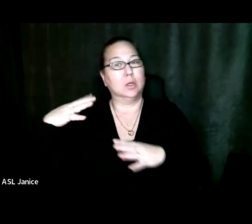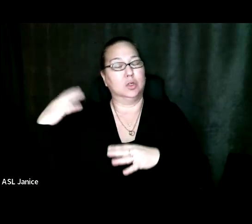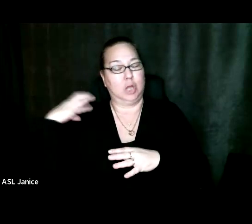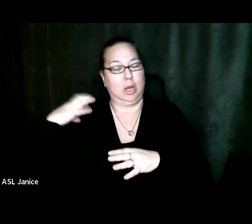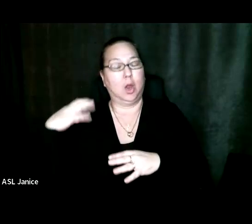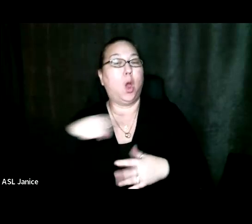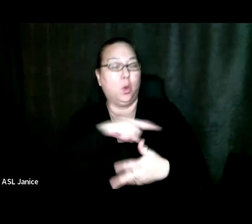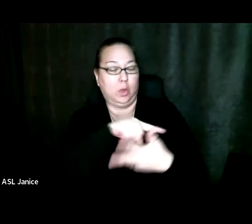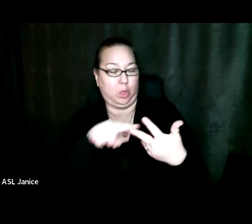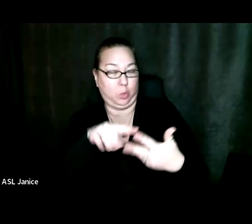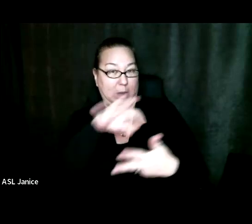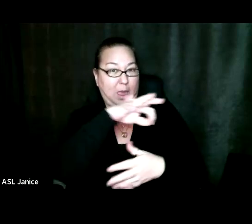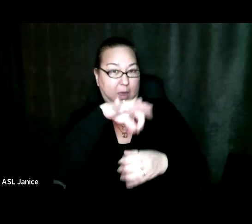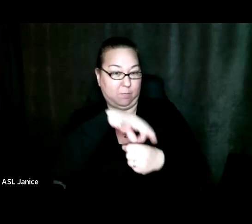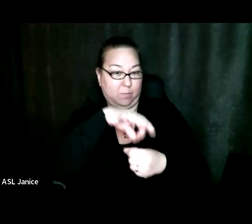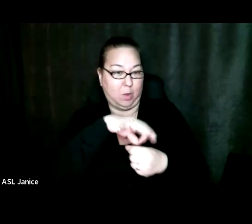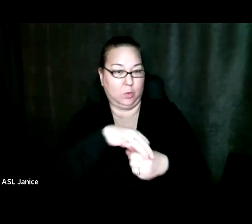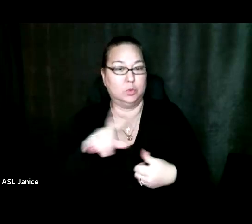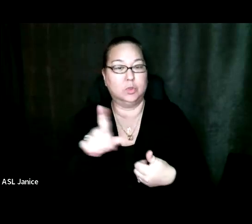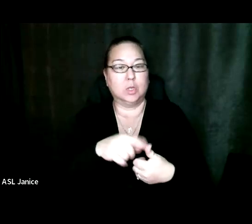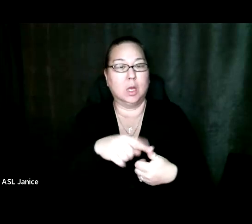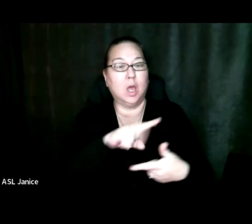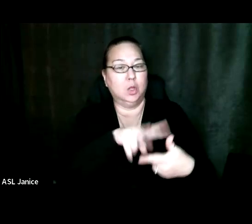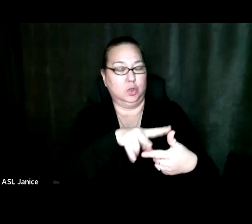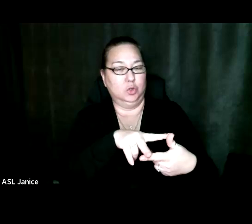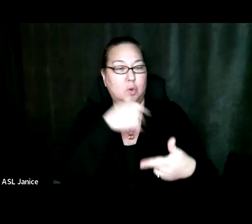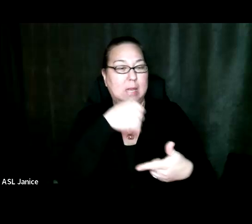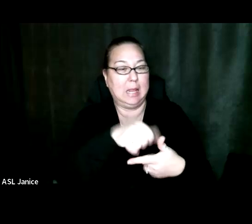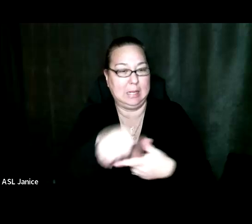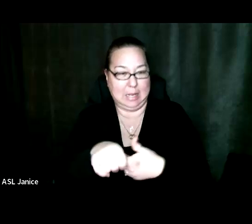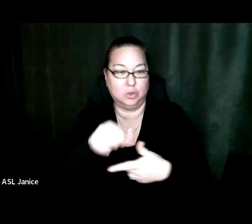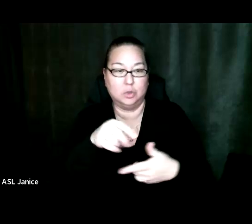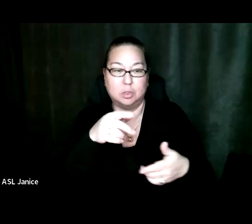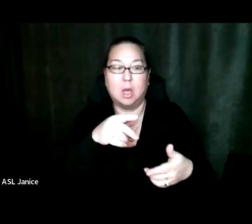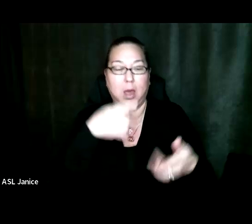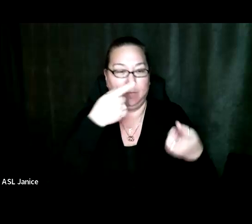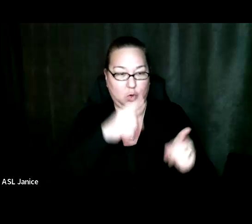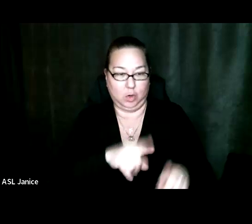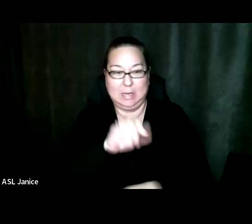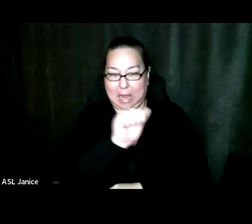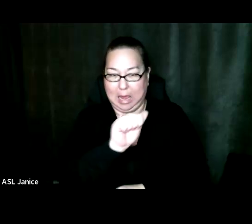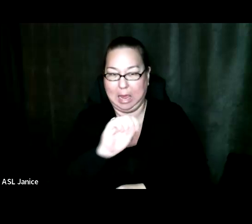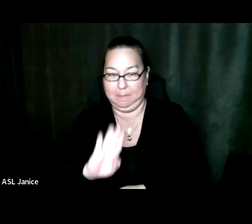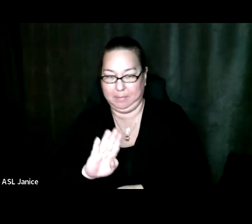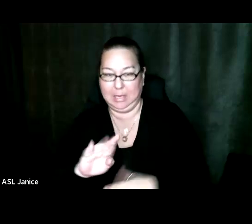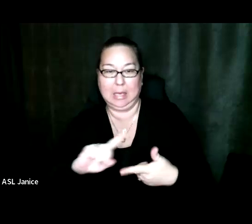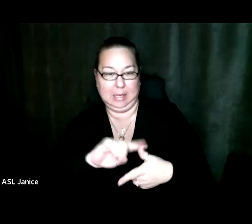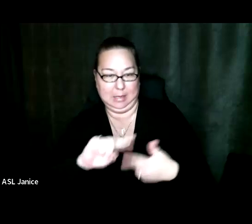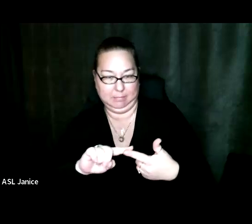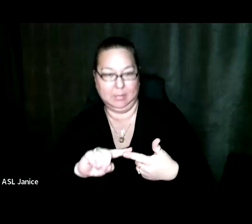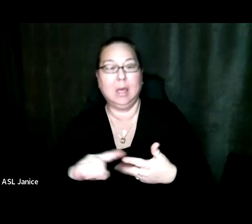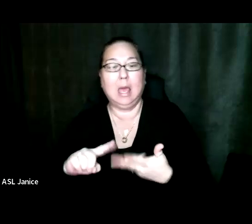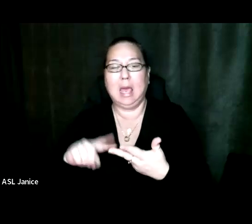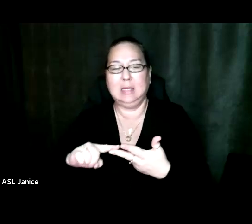letters of agreement A and B, and another on the supplemental appropriation. There's no further discussion. I'll now entertain a